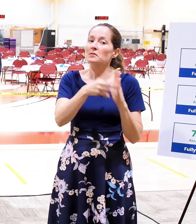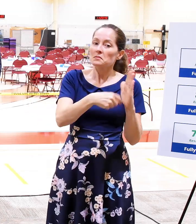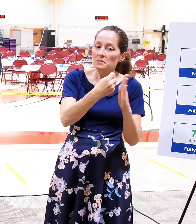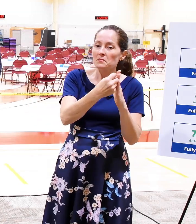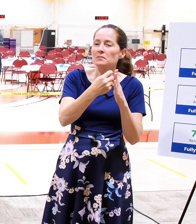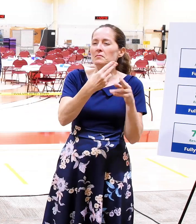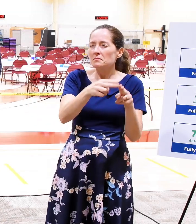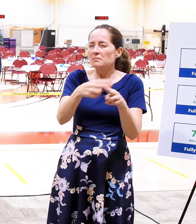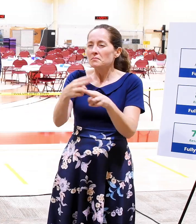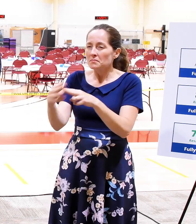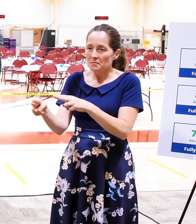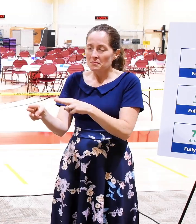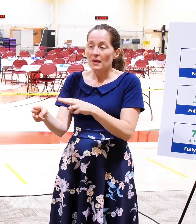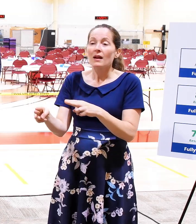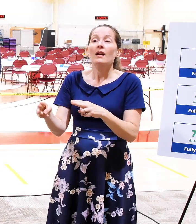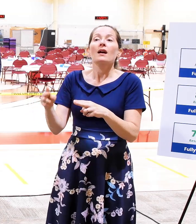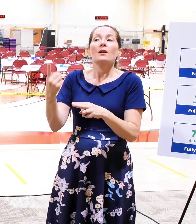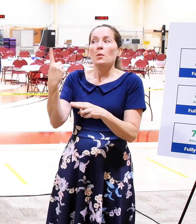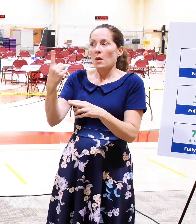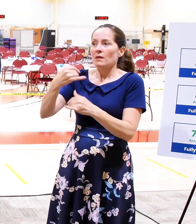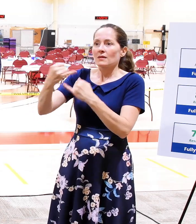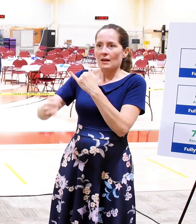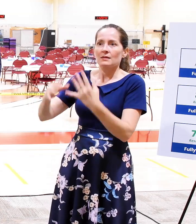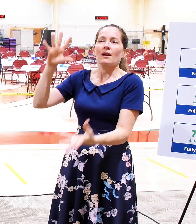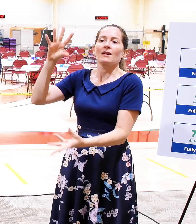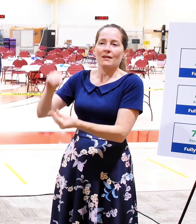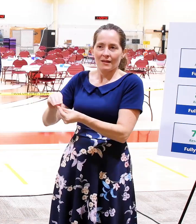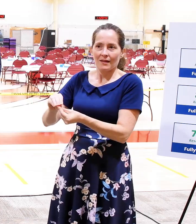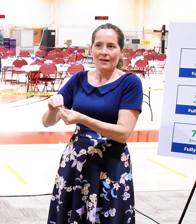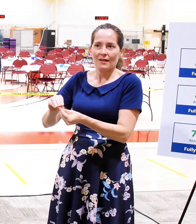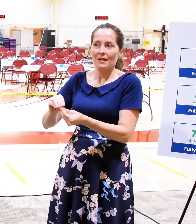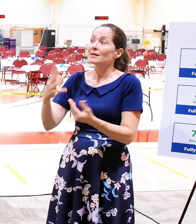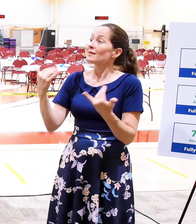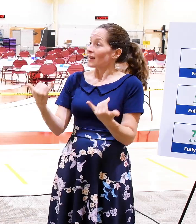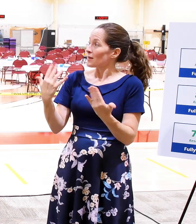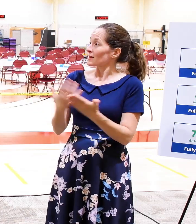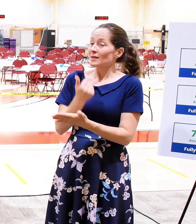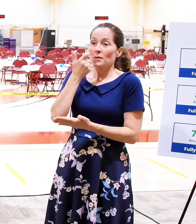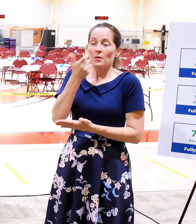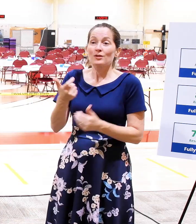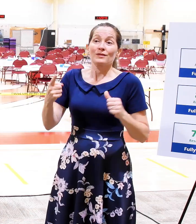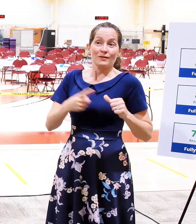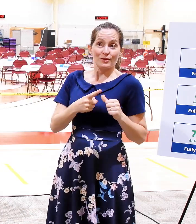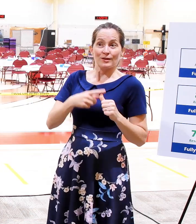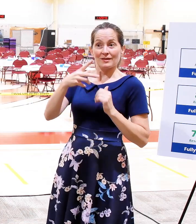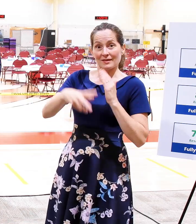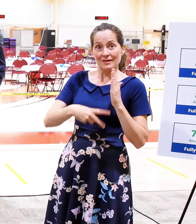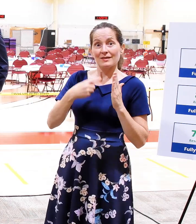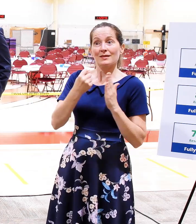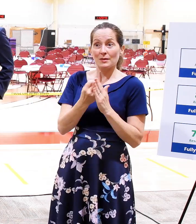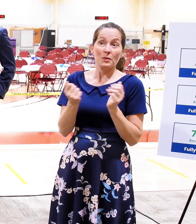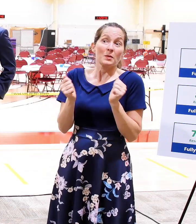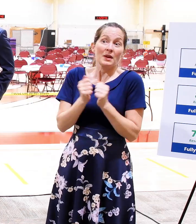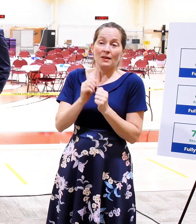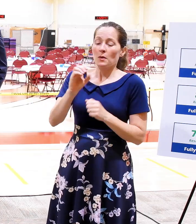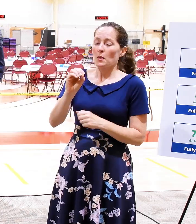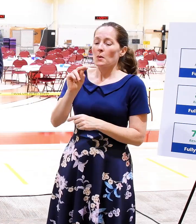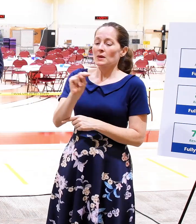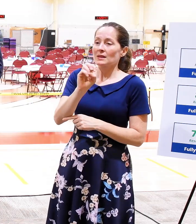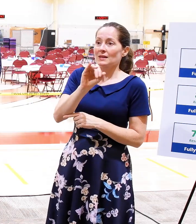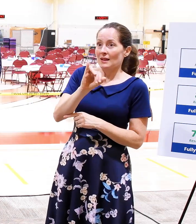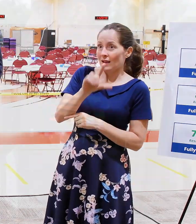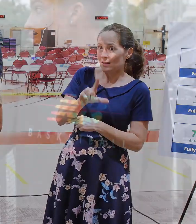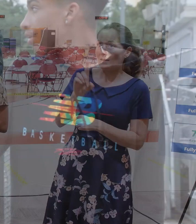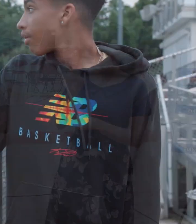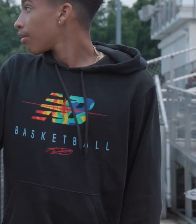Now, let's watch the first in the Why Get Vaxxed series featuring the O'Neill Decoux family.